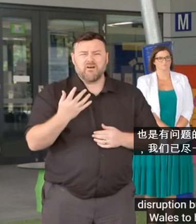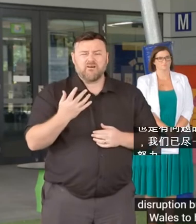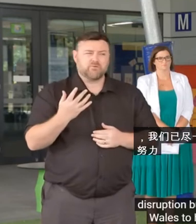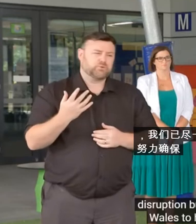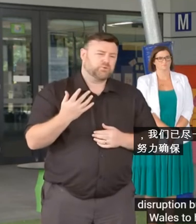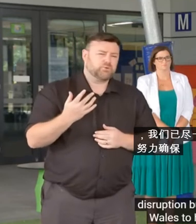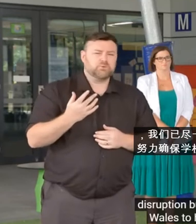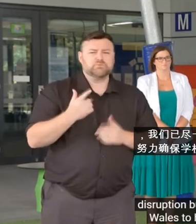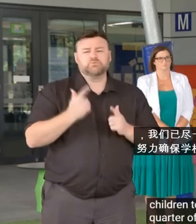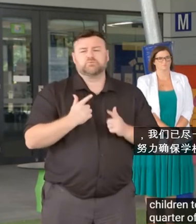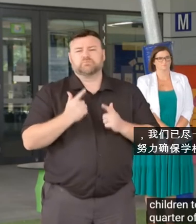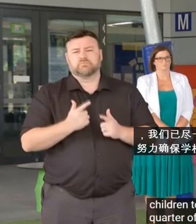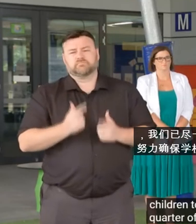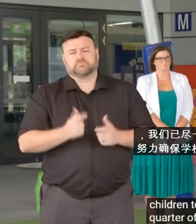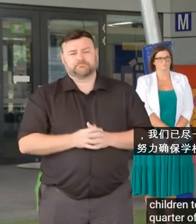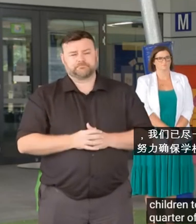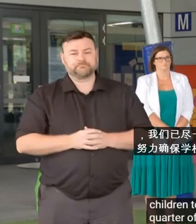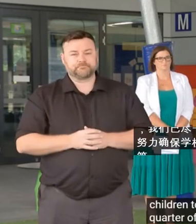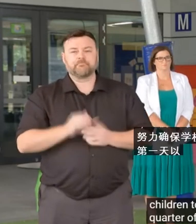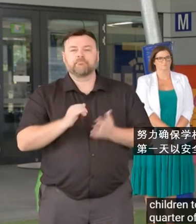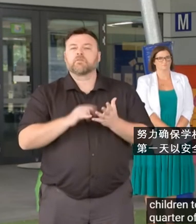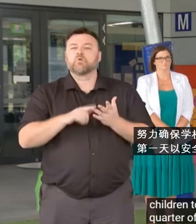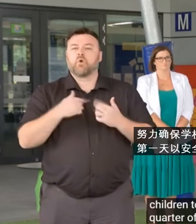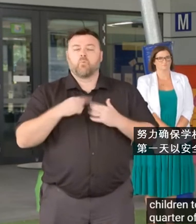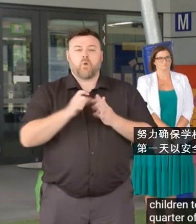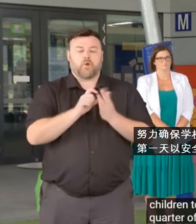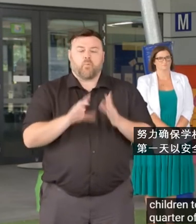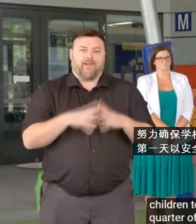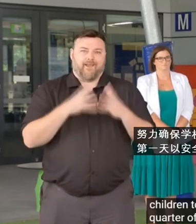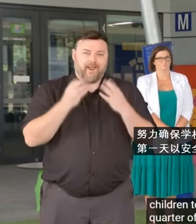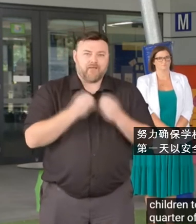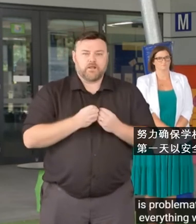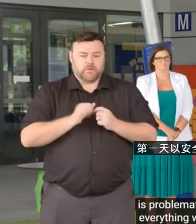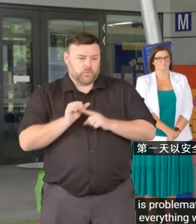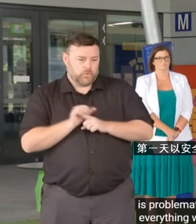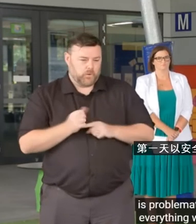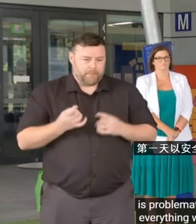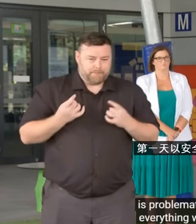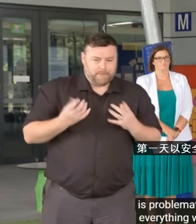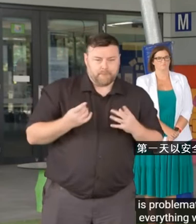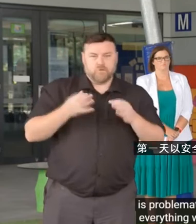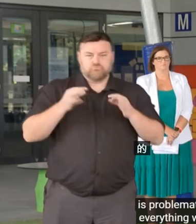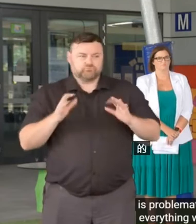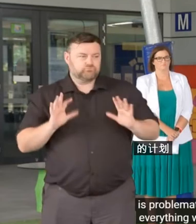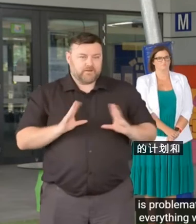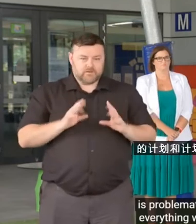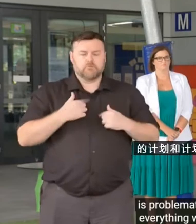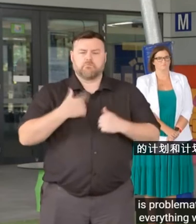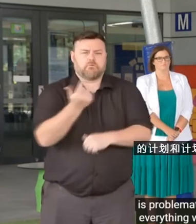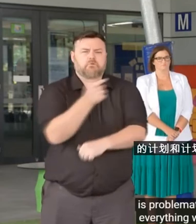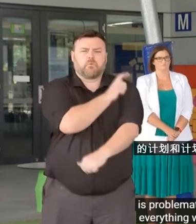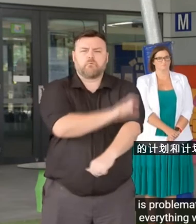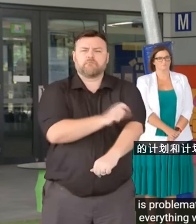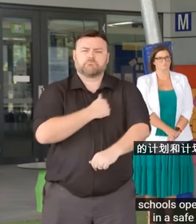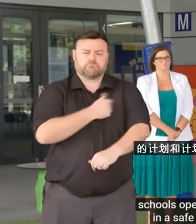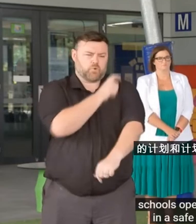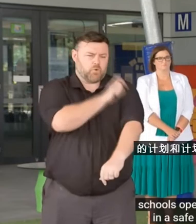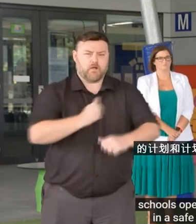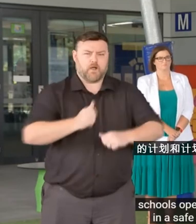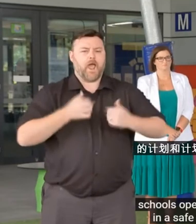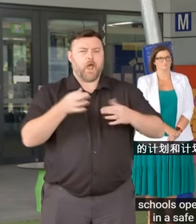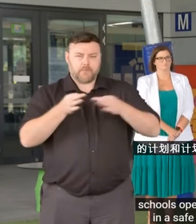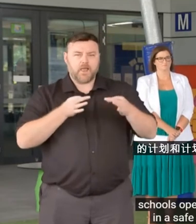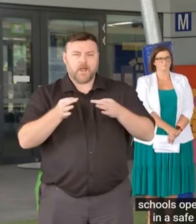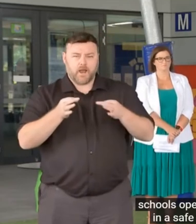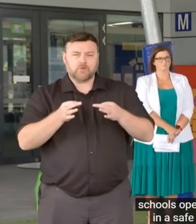can to ensure that schools open day one, term one in a safe way. I'm incredibly confident of the plan and the resourcing of the plan